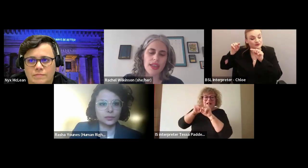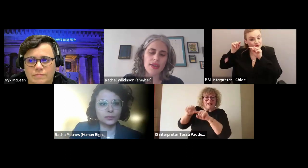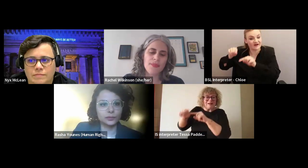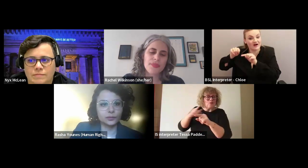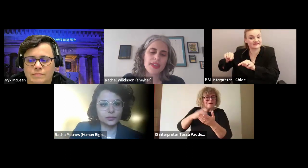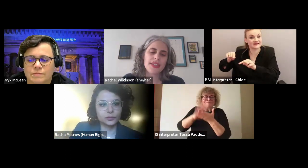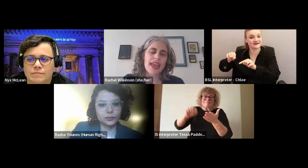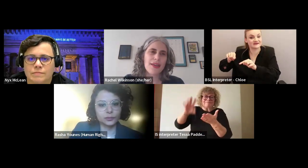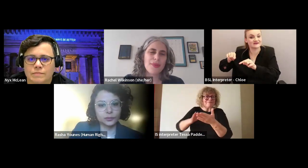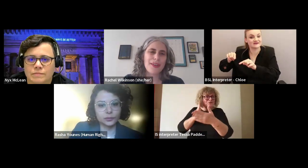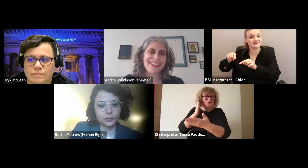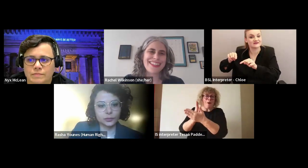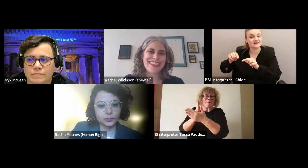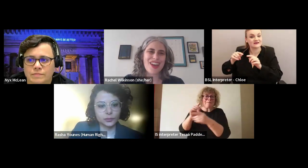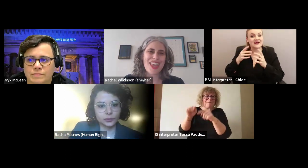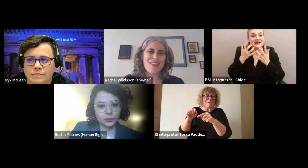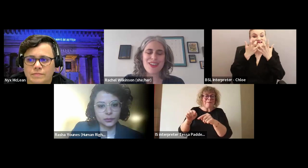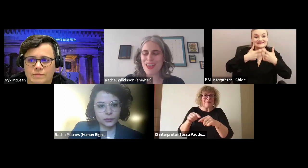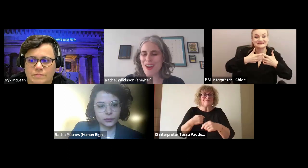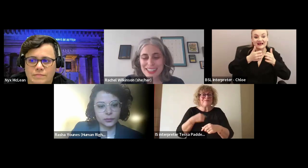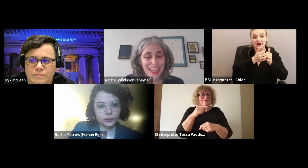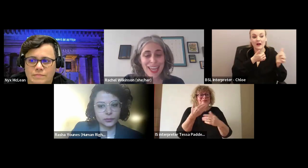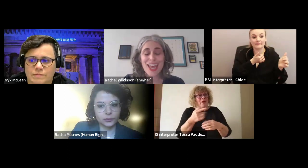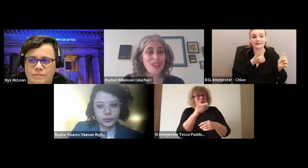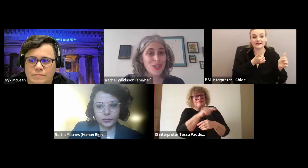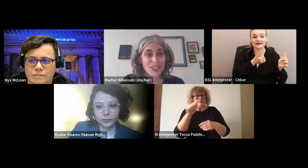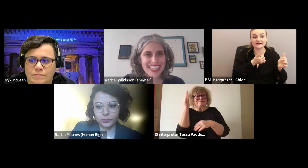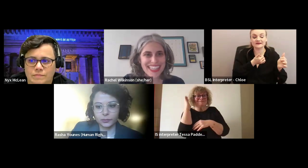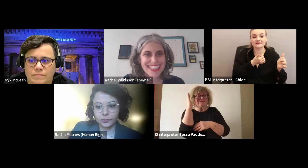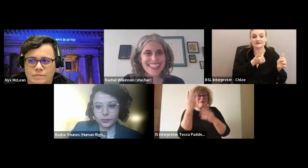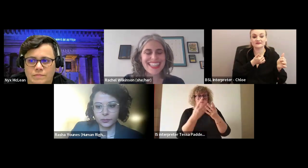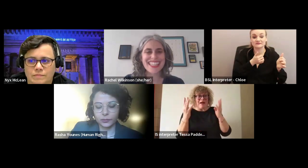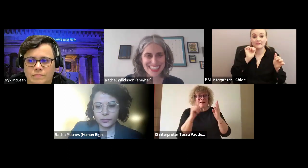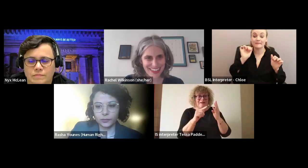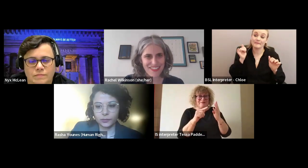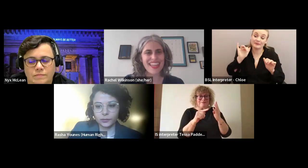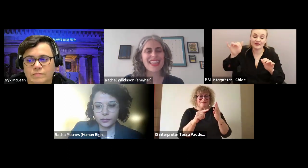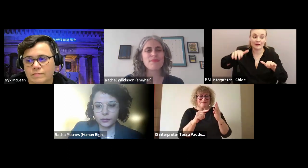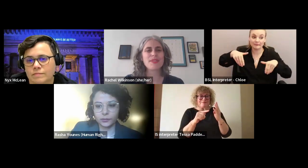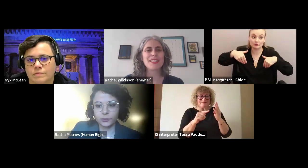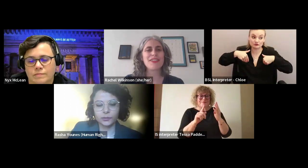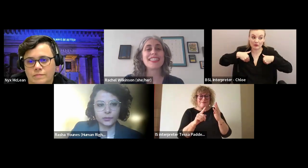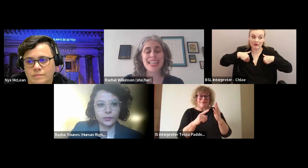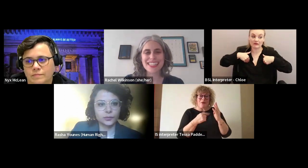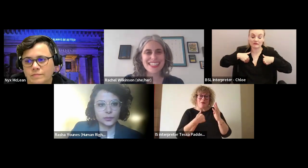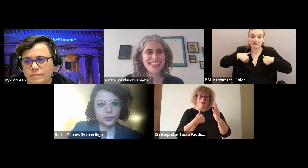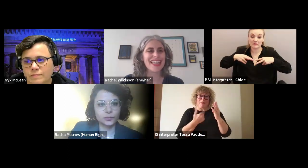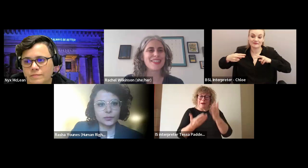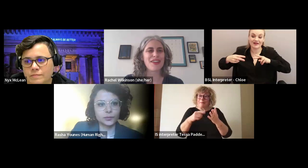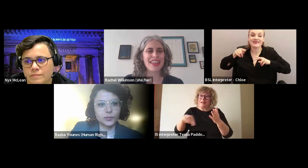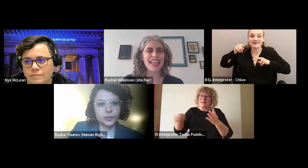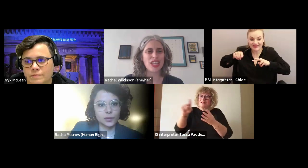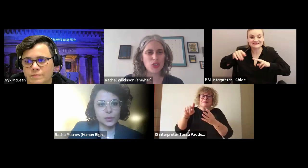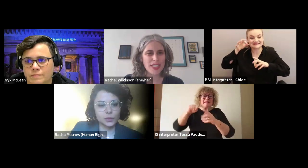and online. Tech companies, even if they are taking a neutral stance, that is still a very specific stance,